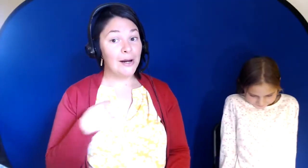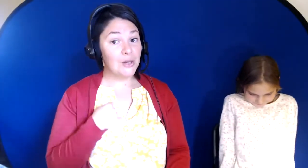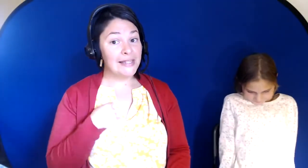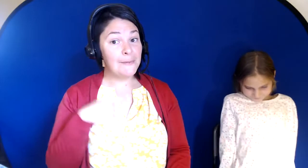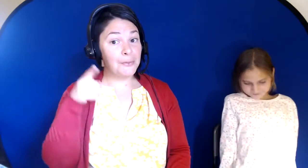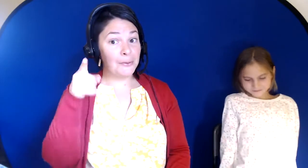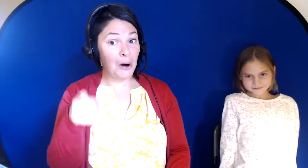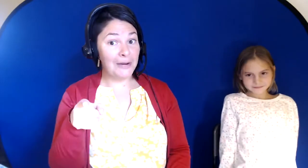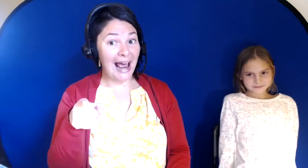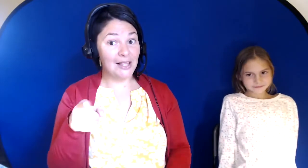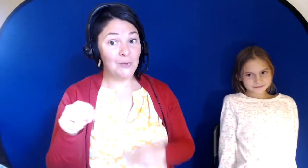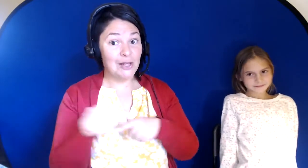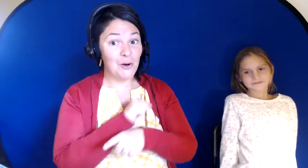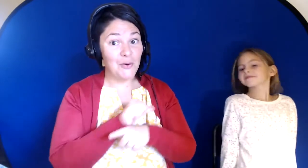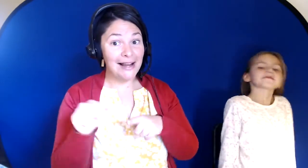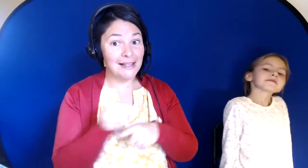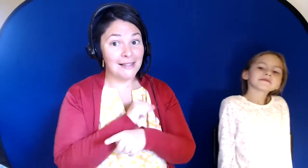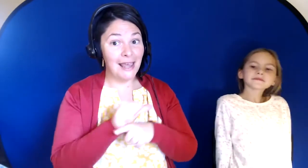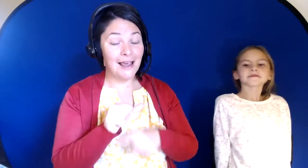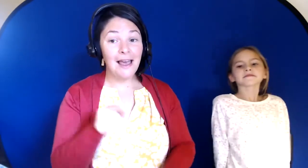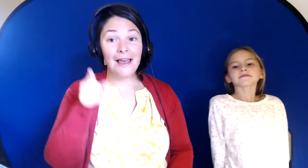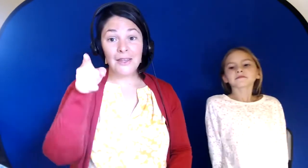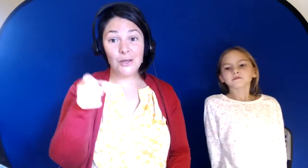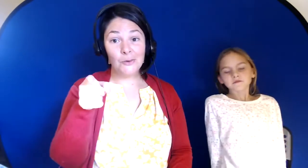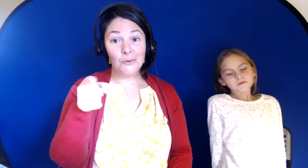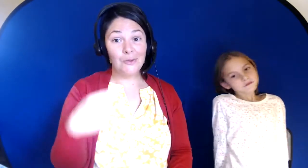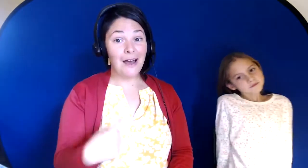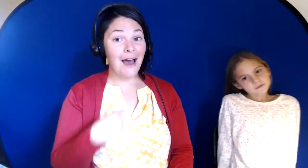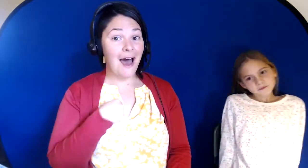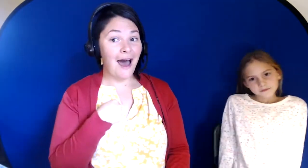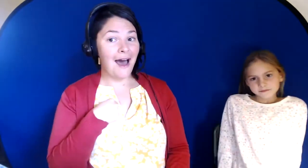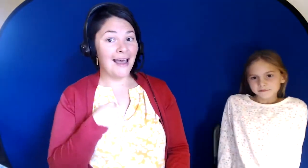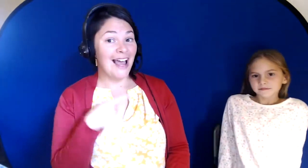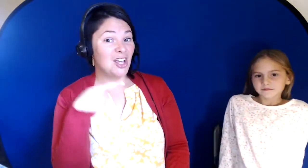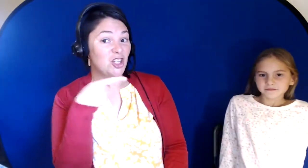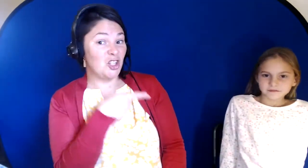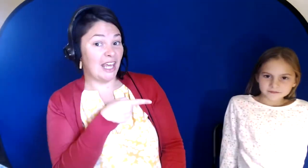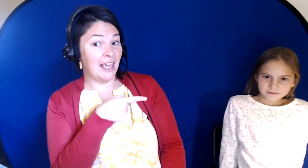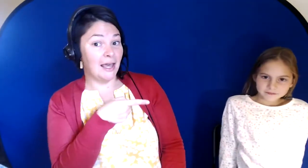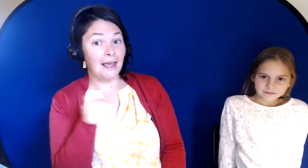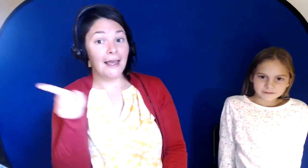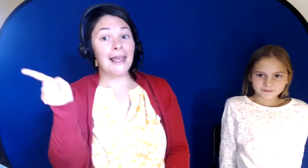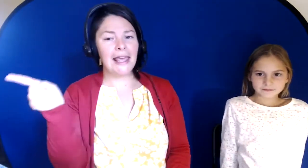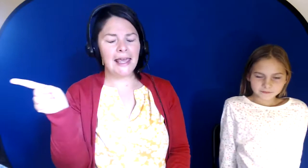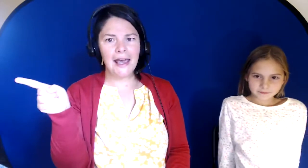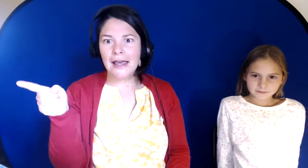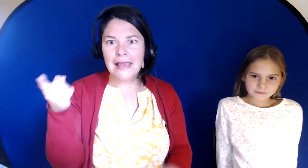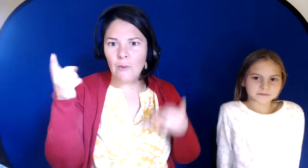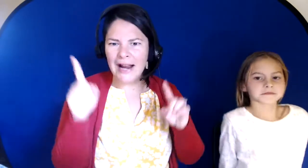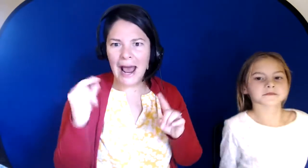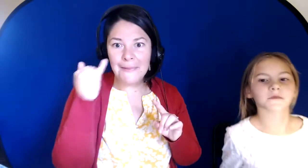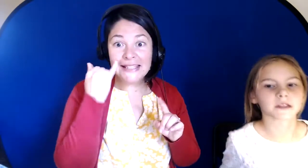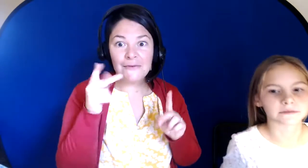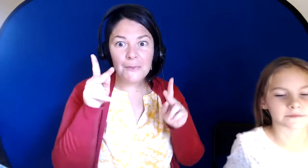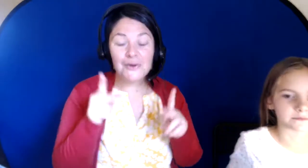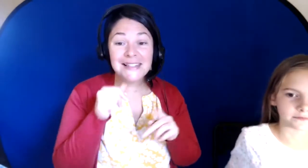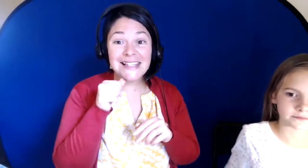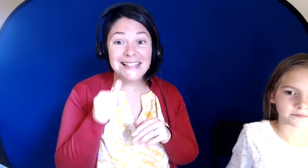using pronouns when you're practicing. You, I, she, he. Now, what happens if the person is not in